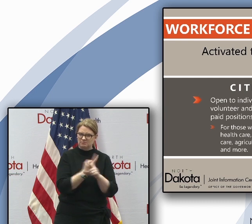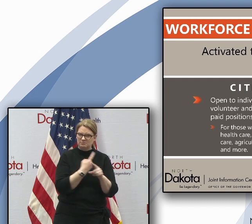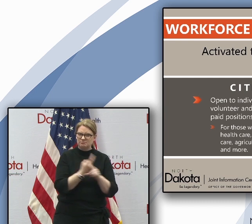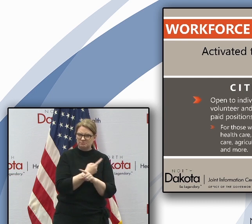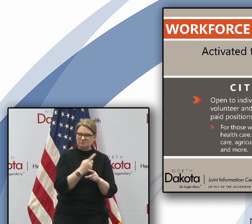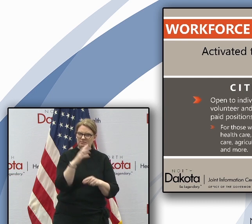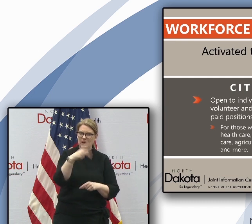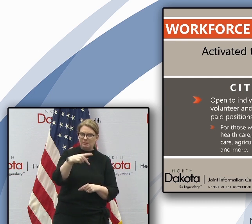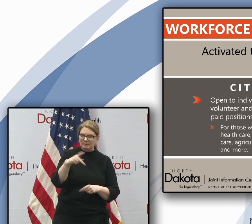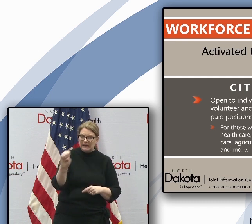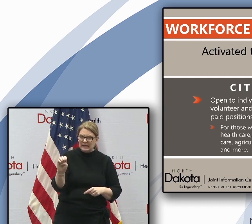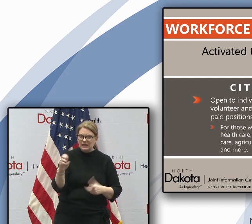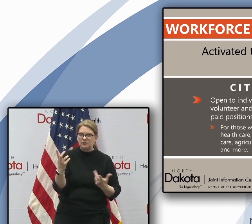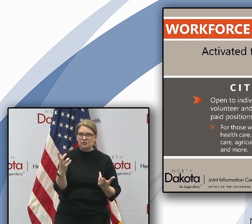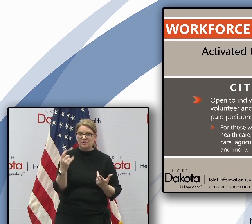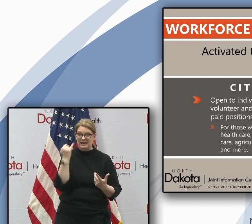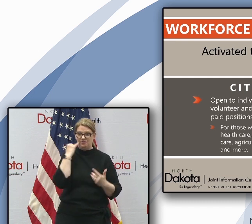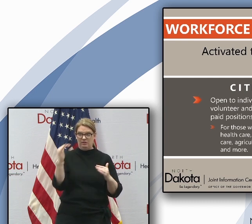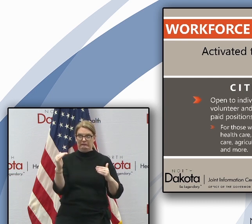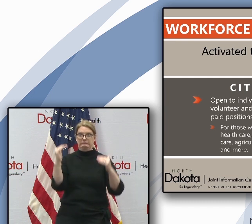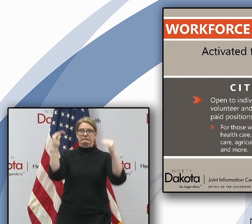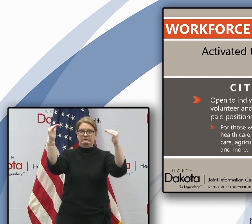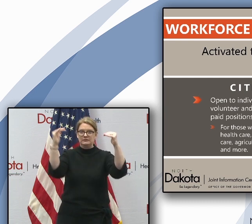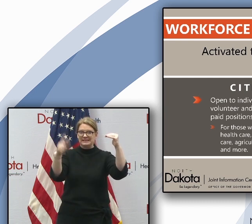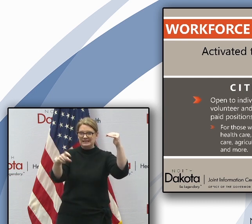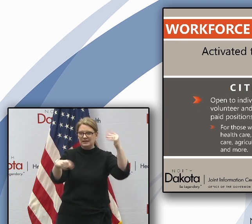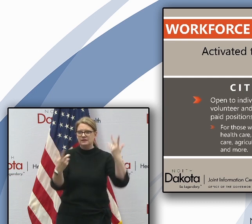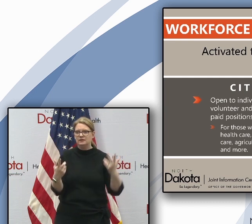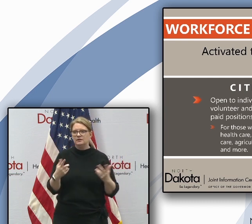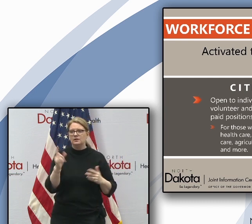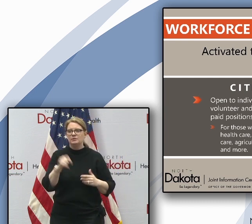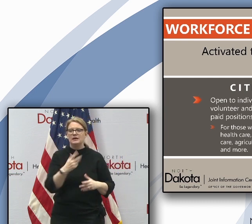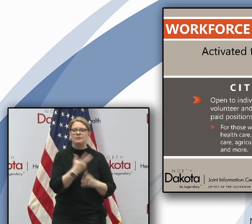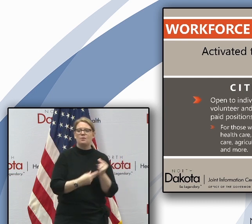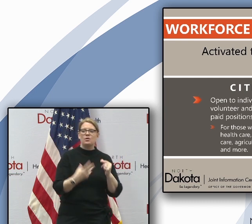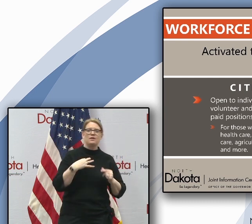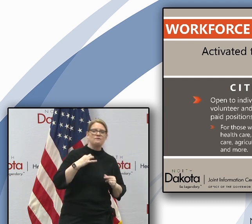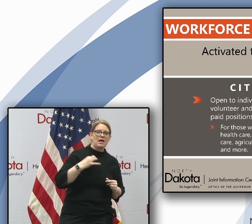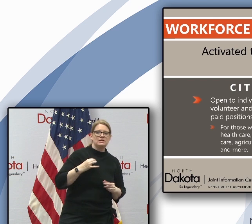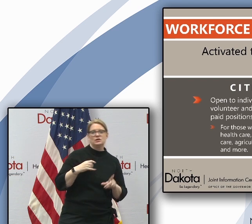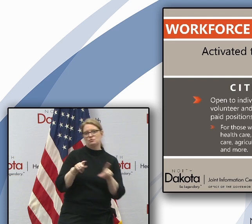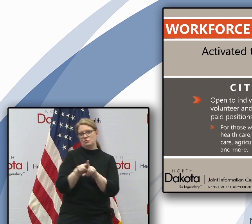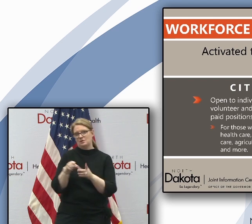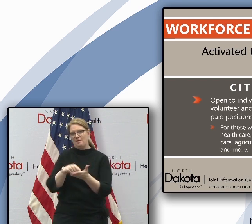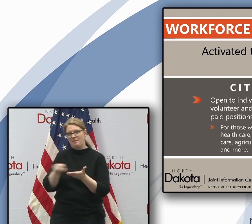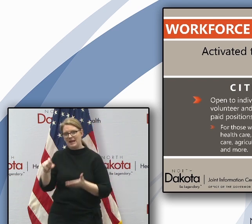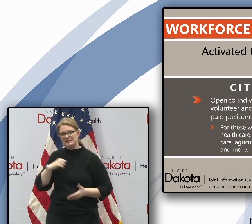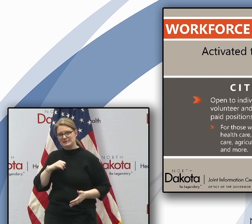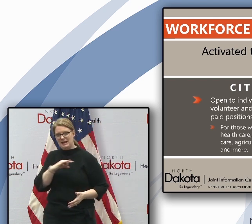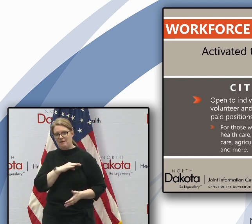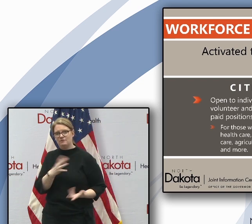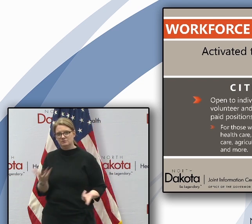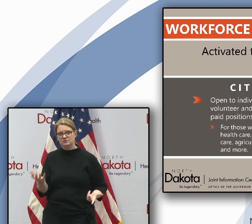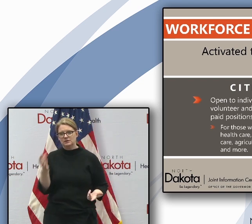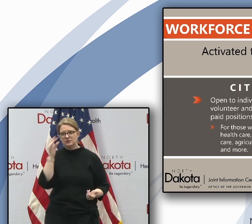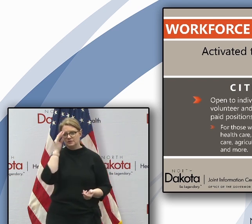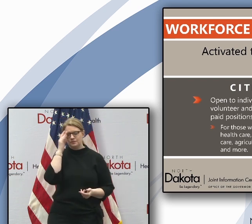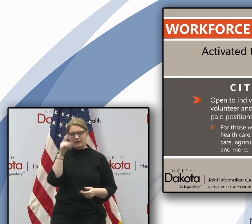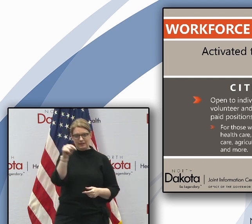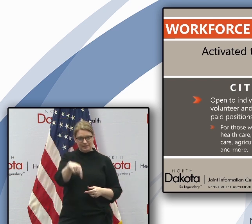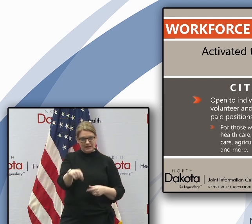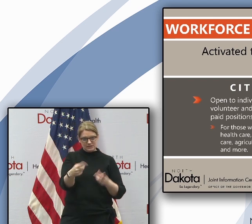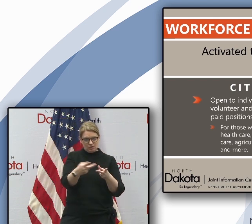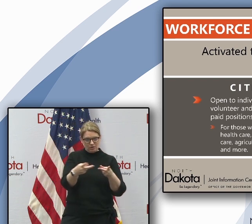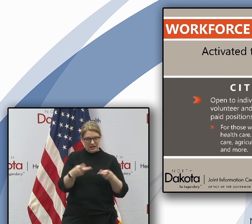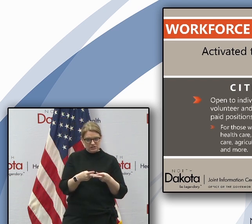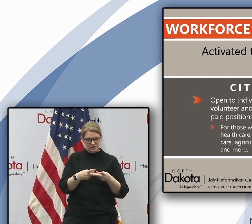PPE if it gets to crunch time? We're looking for both volunteers and paid staff. And this location will